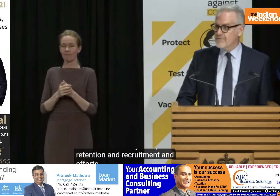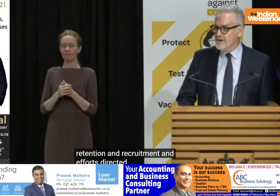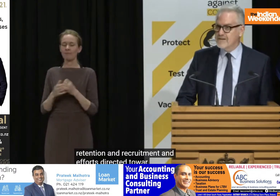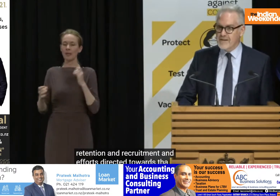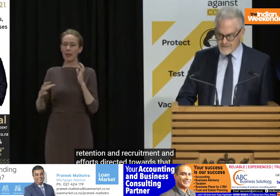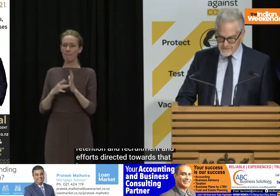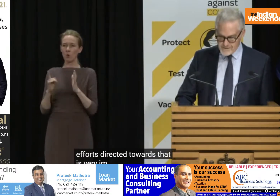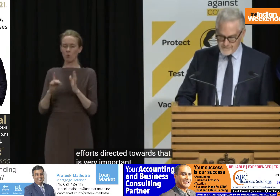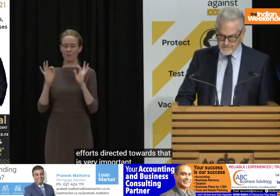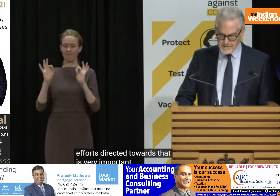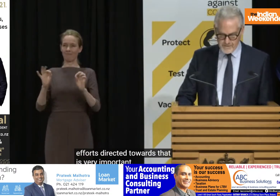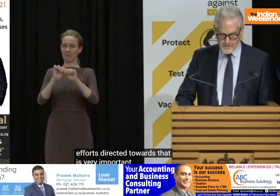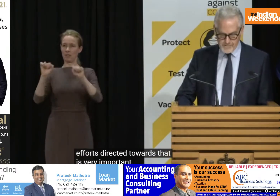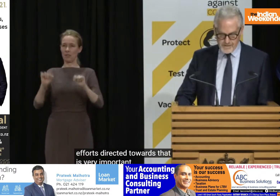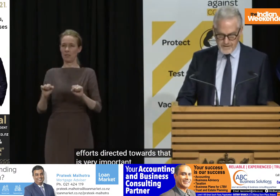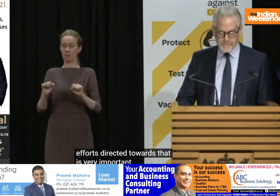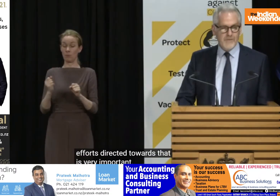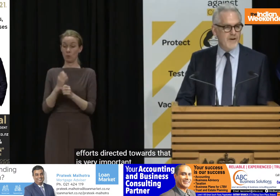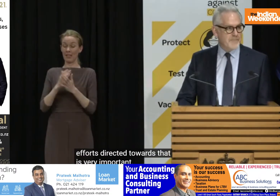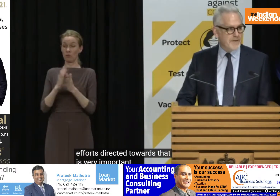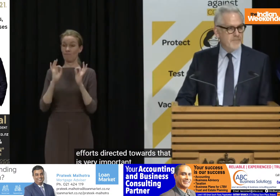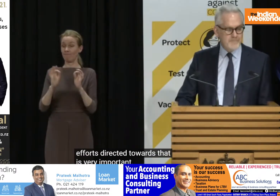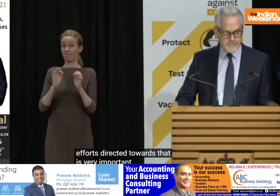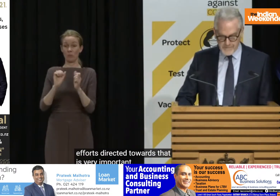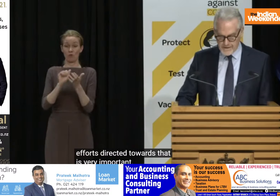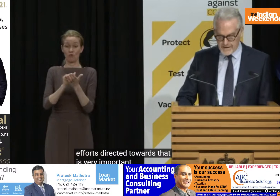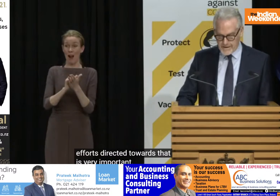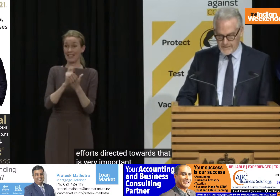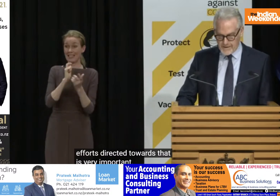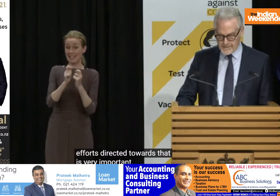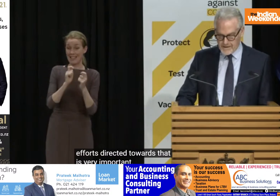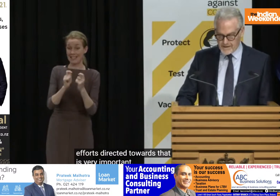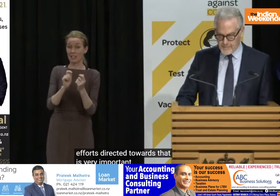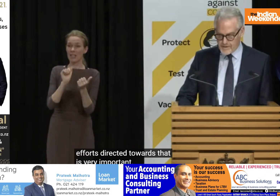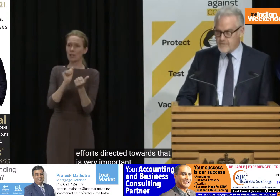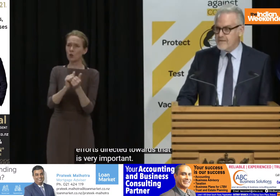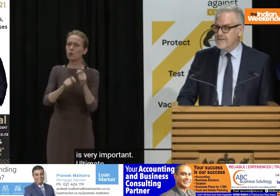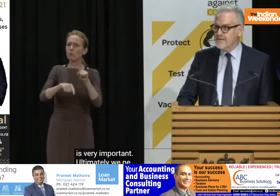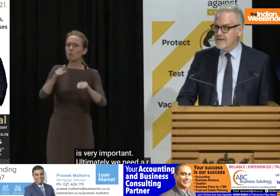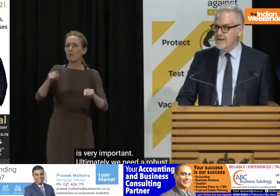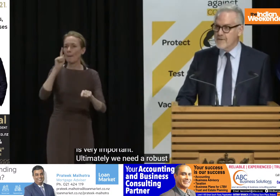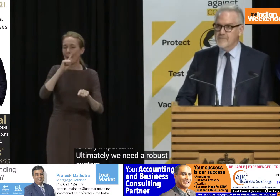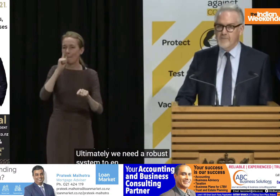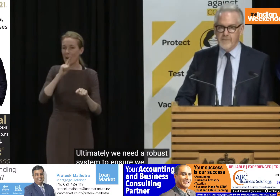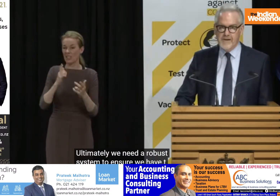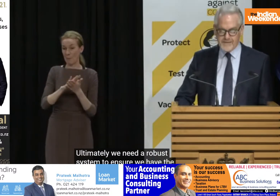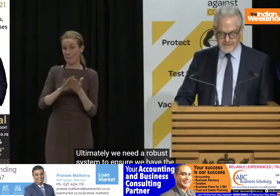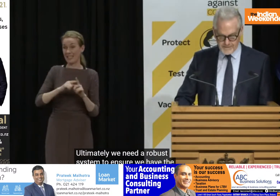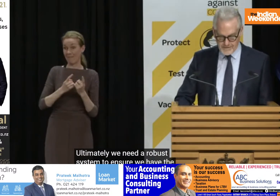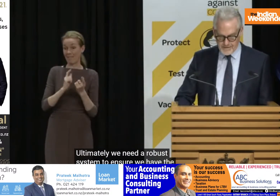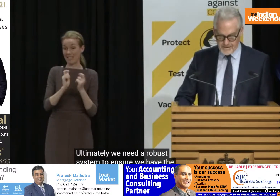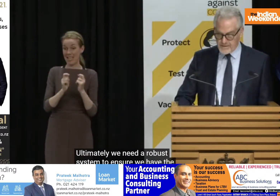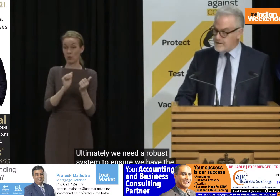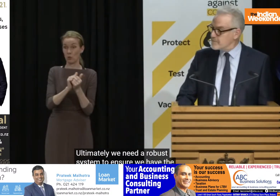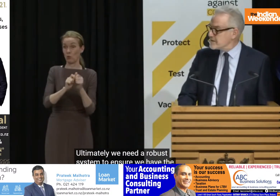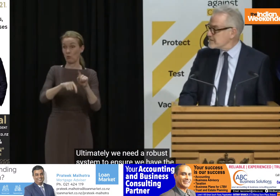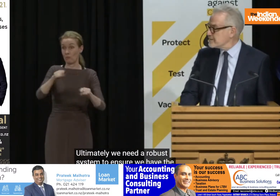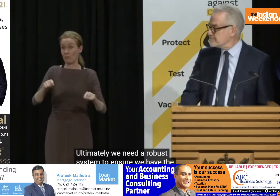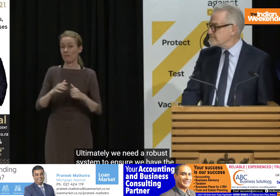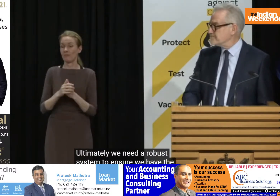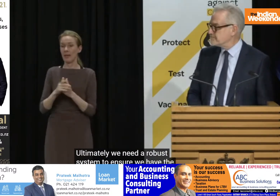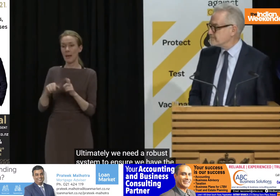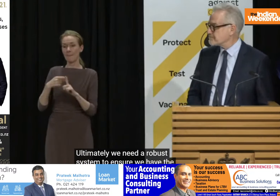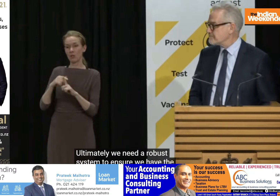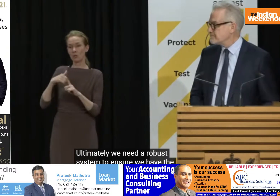that we have the right tests in the right place for the right people, and that our laboratories are best prepared. Thank you,